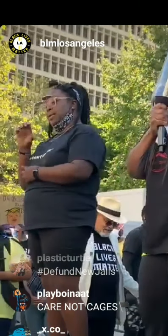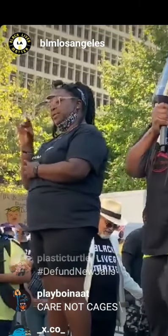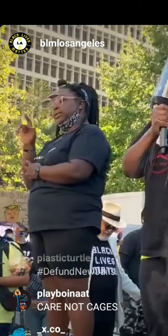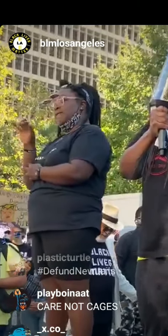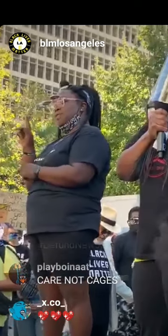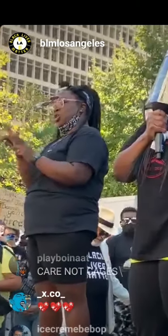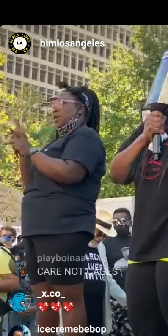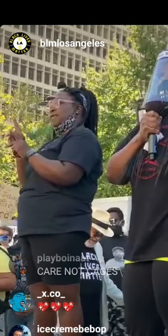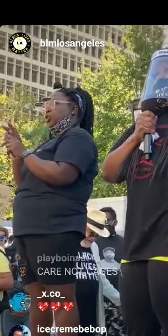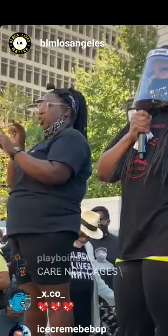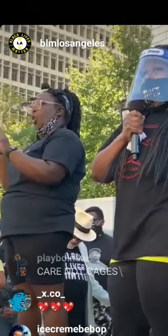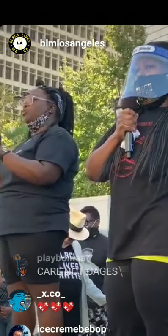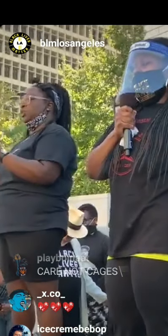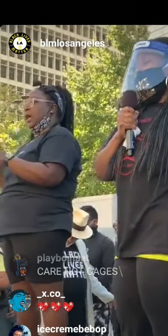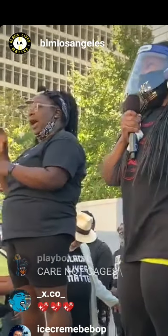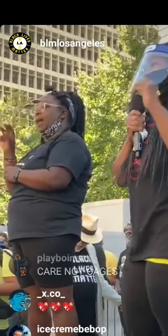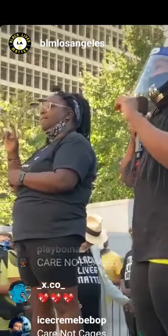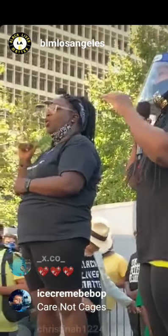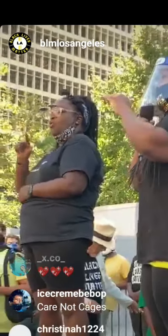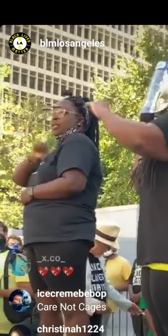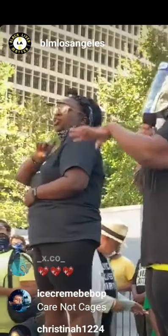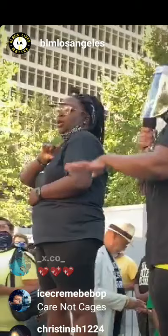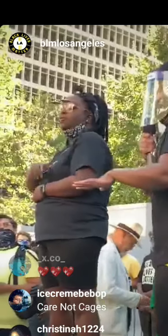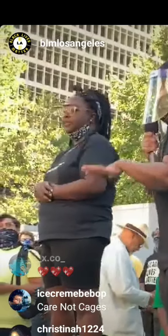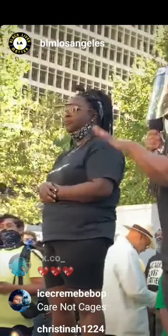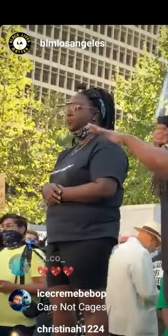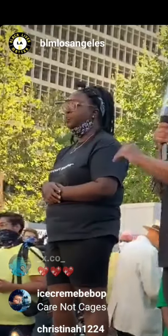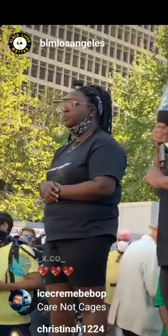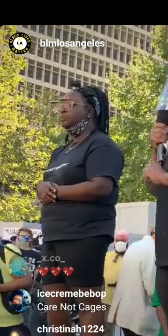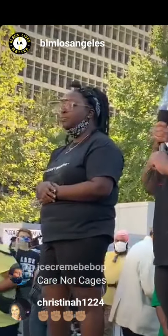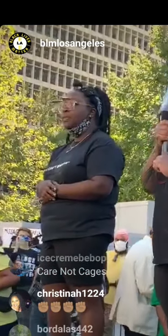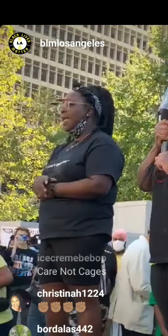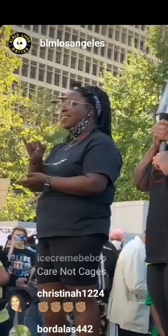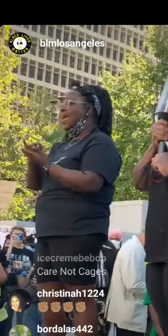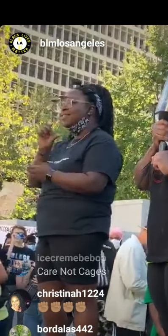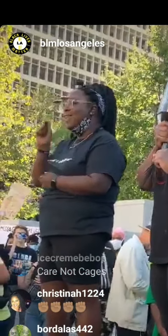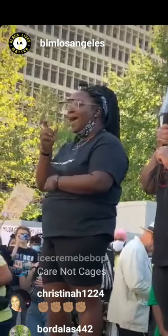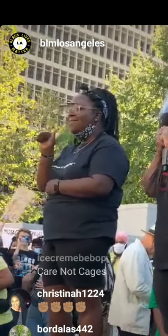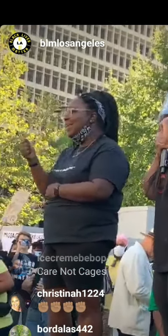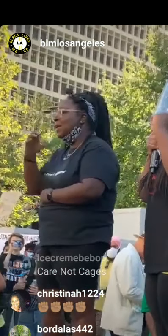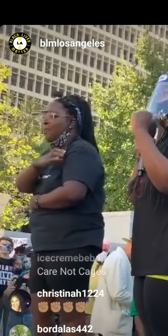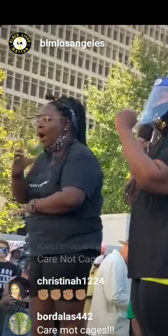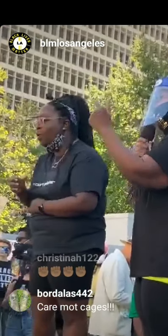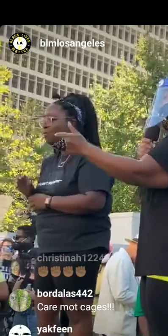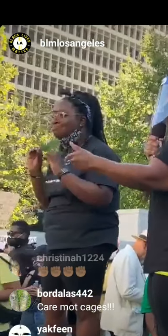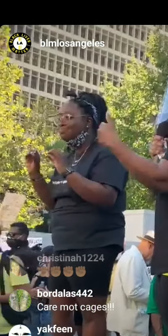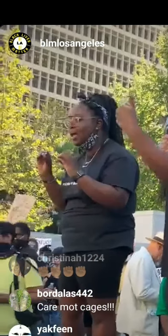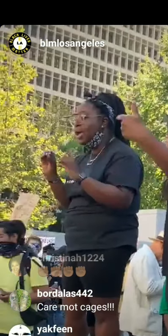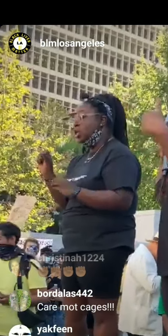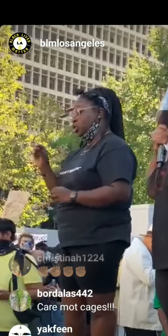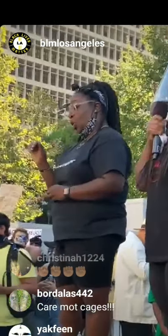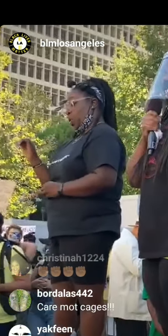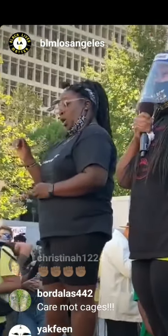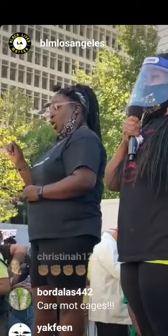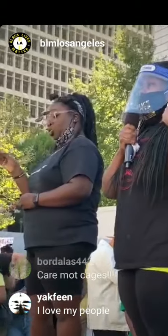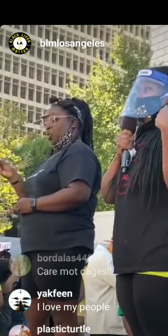civilian oversight commission over the sheriff that did not have any power. So we